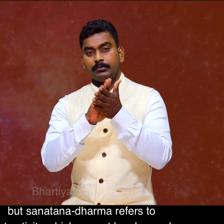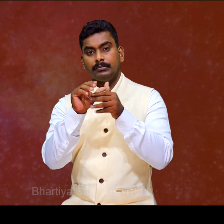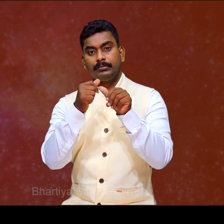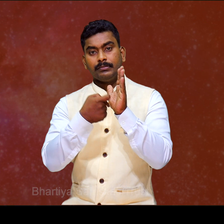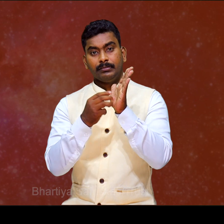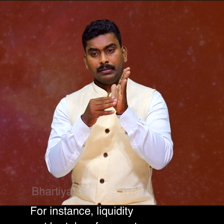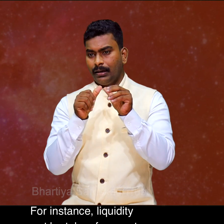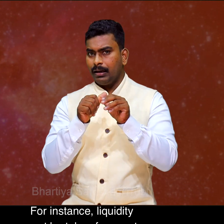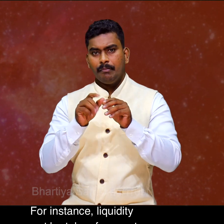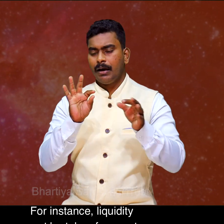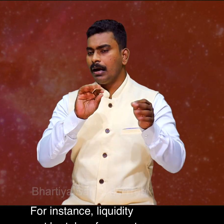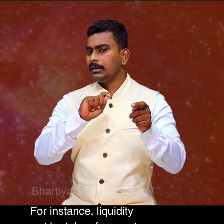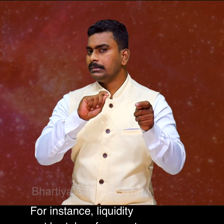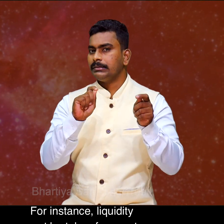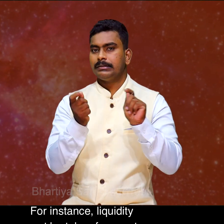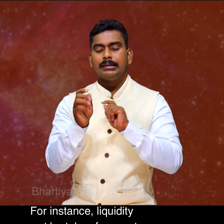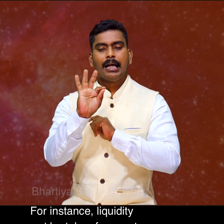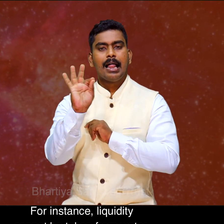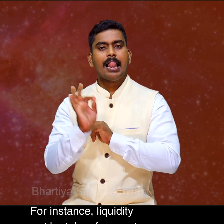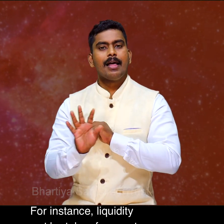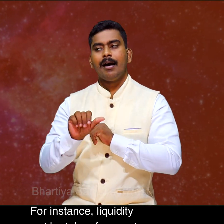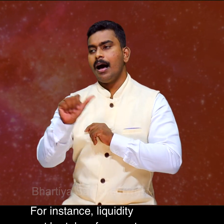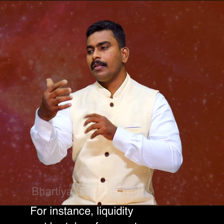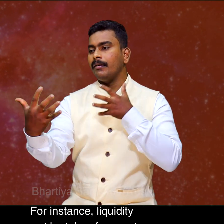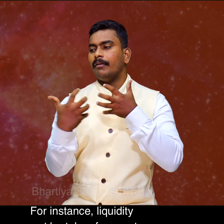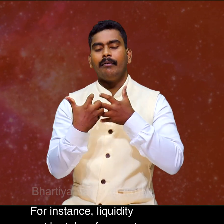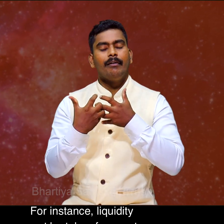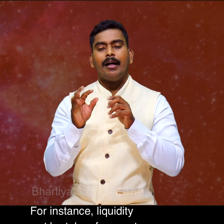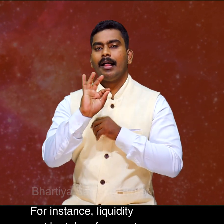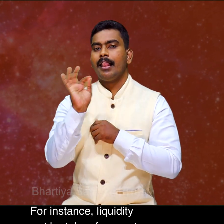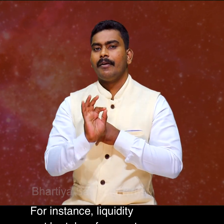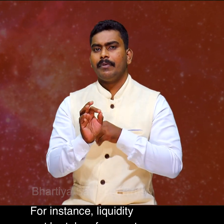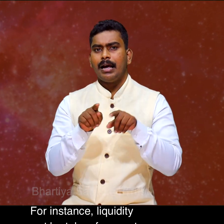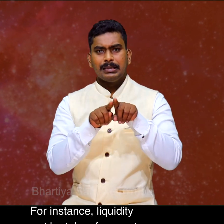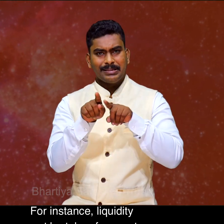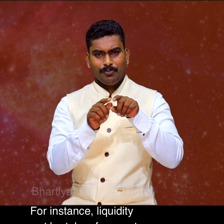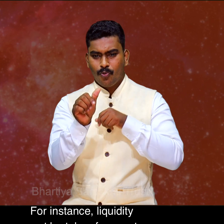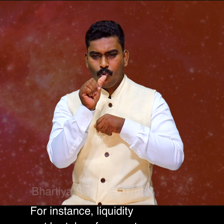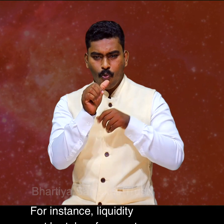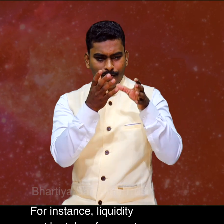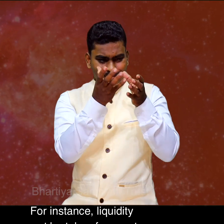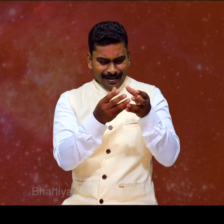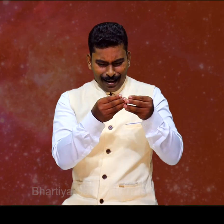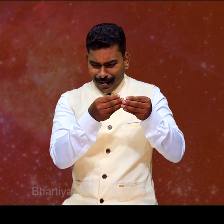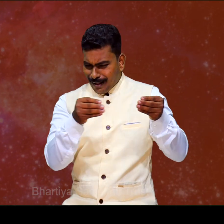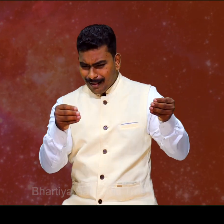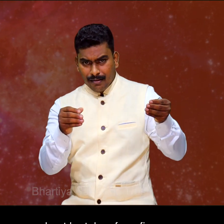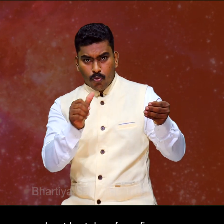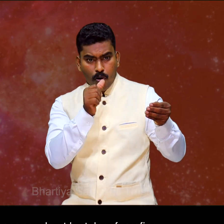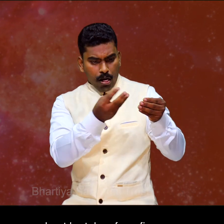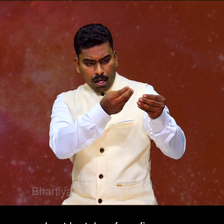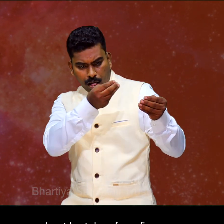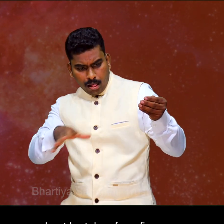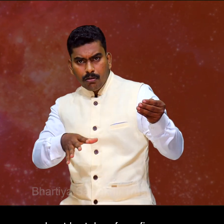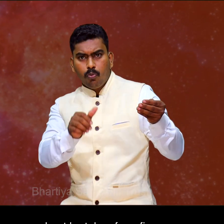changed. For instance, the liquidity cannot be taken away from the water,